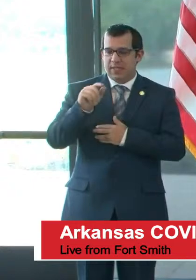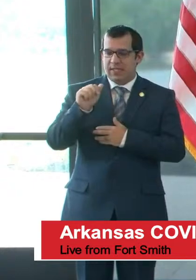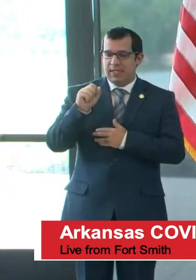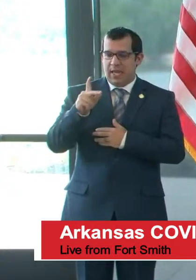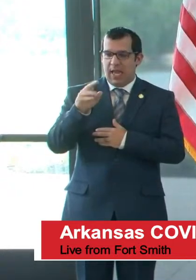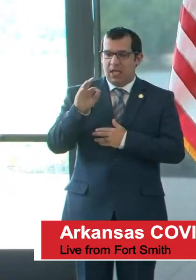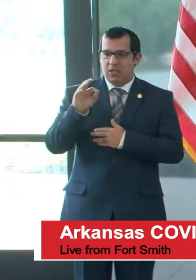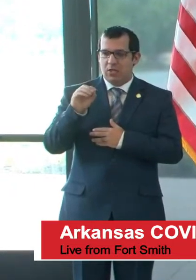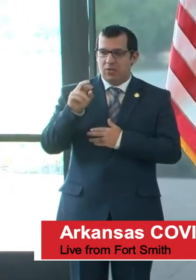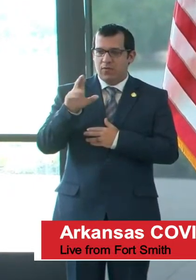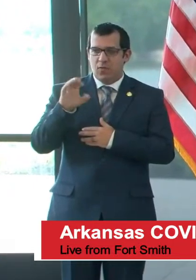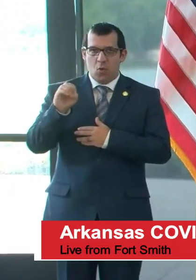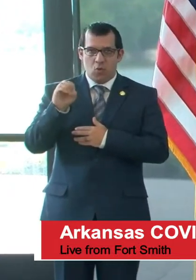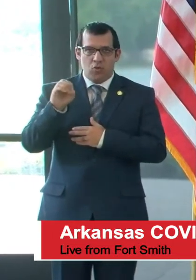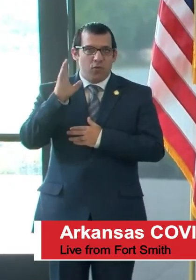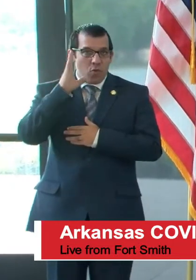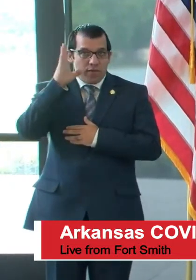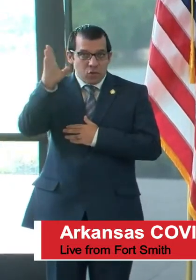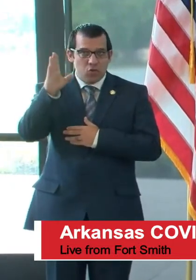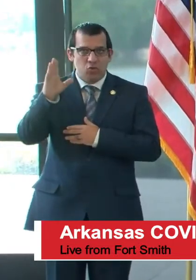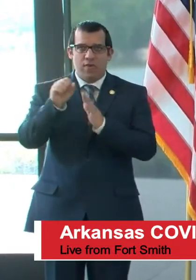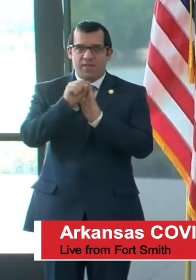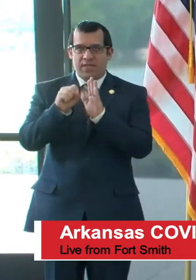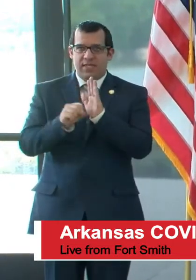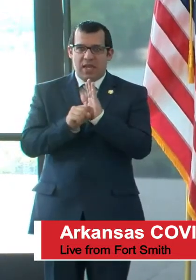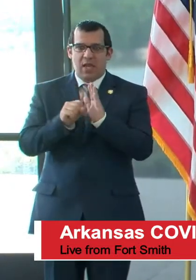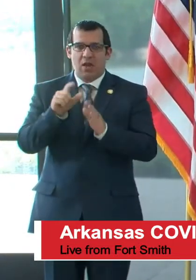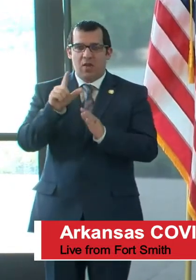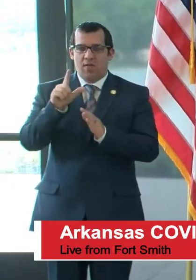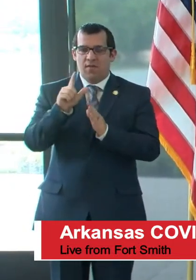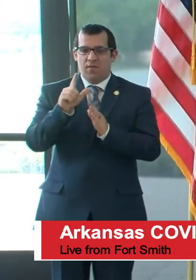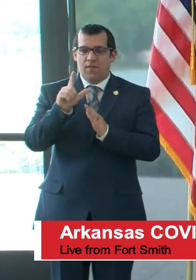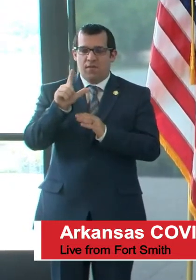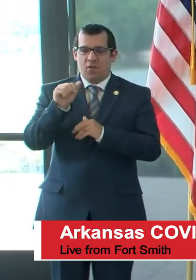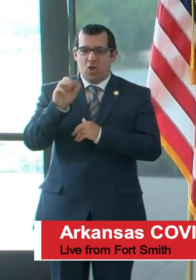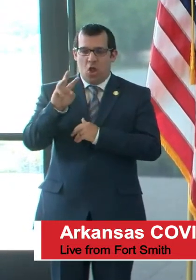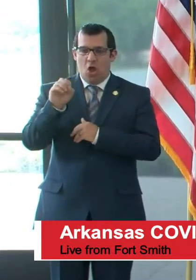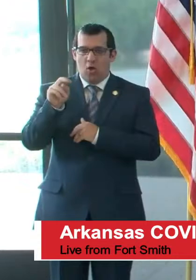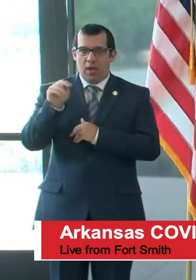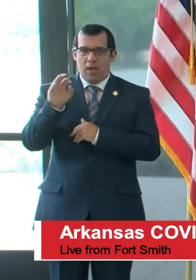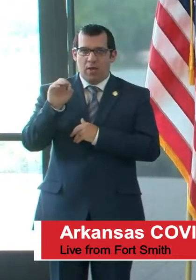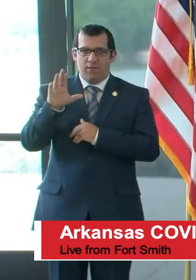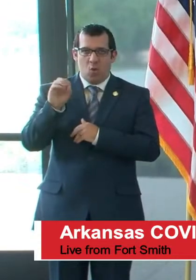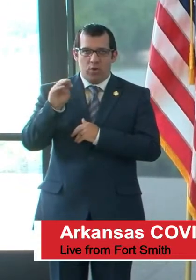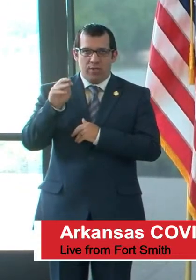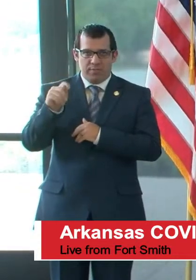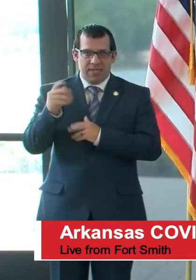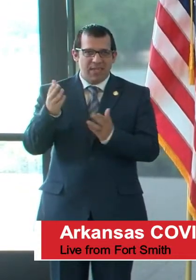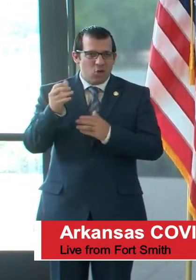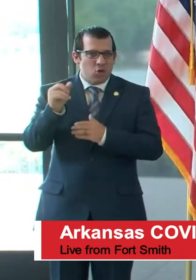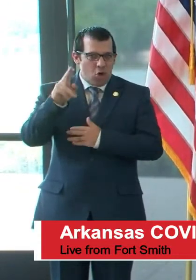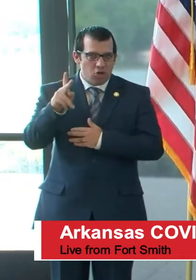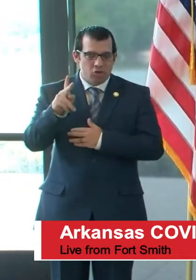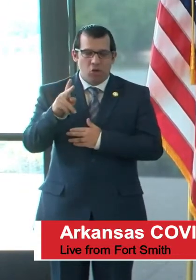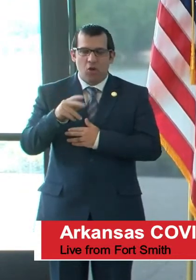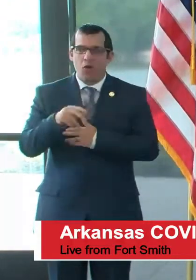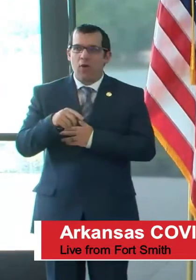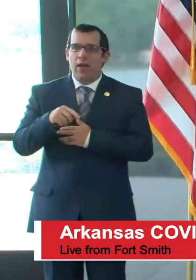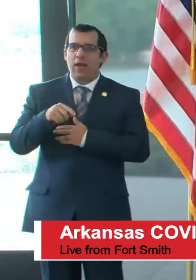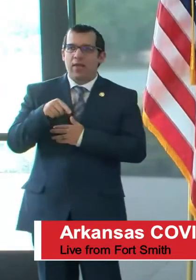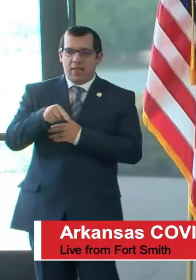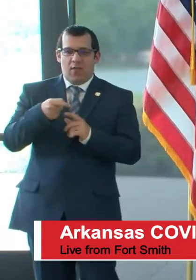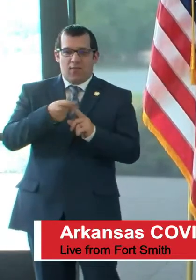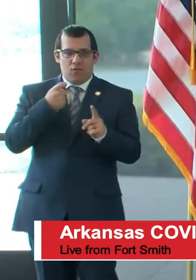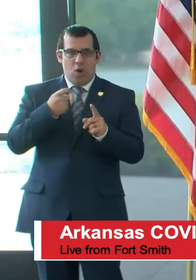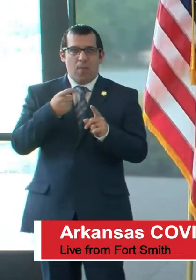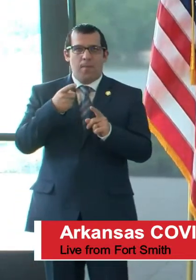task force for the future of the state of law enforcement, or to advance the state of law enforcement in Arkansas. This was born